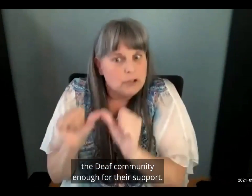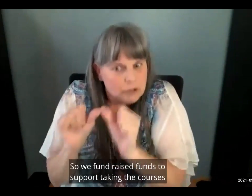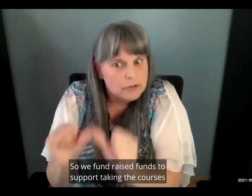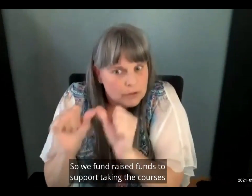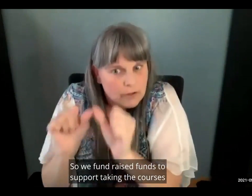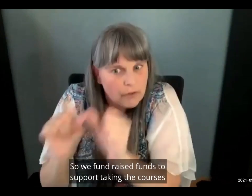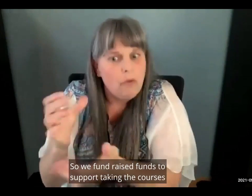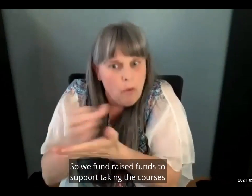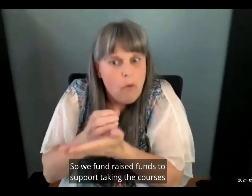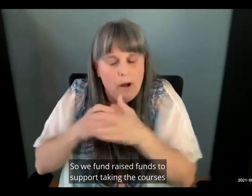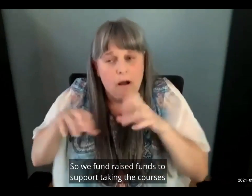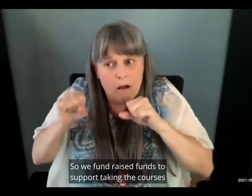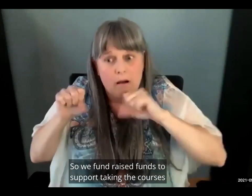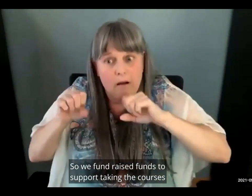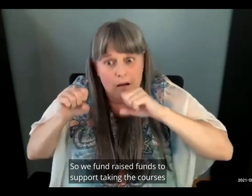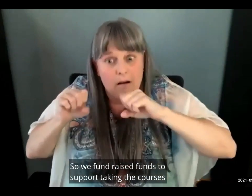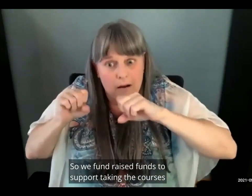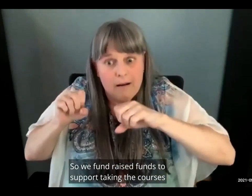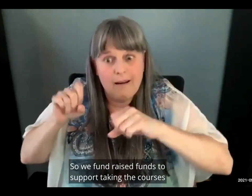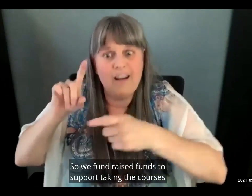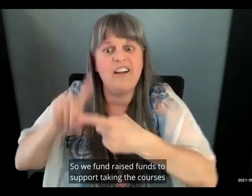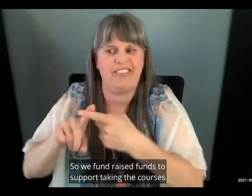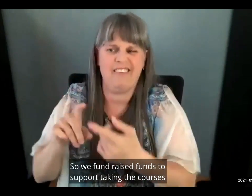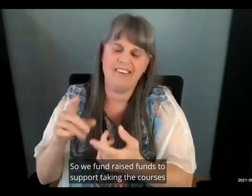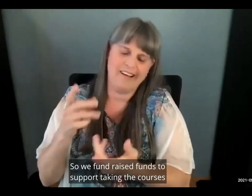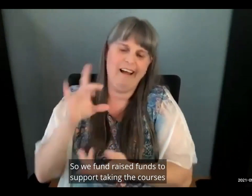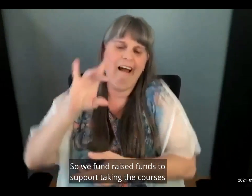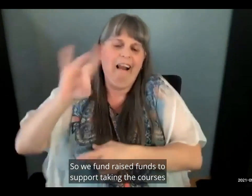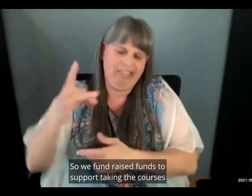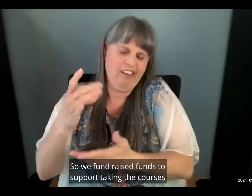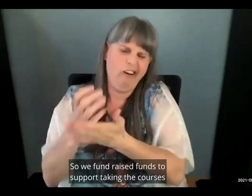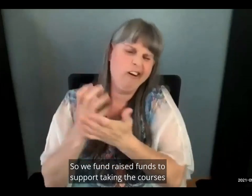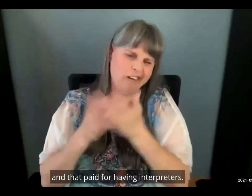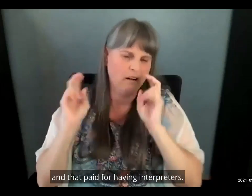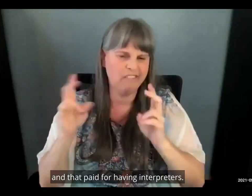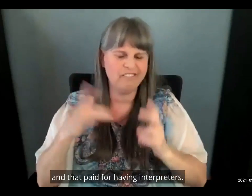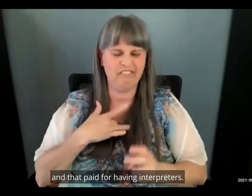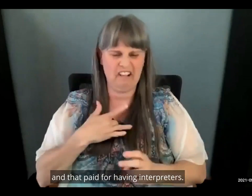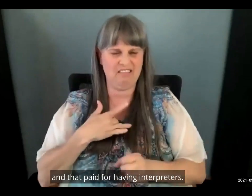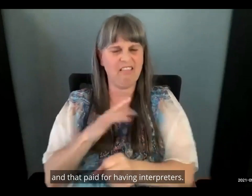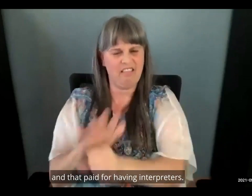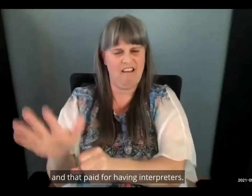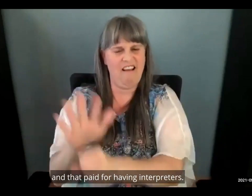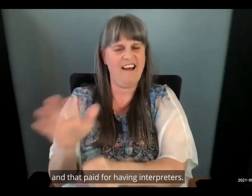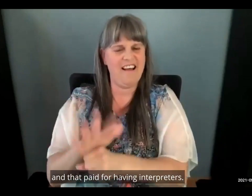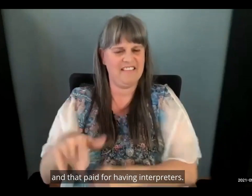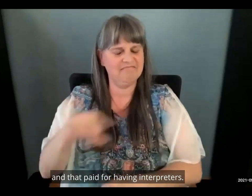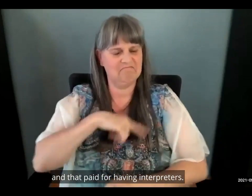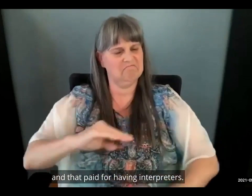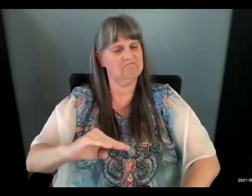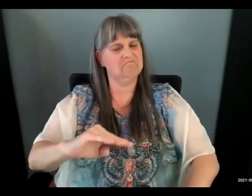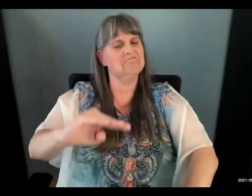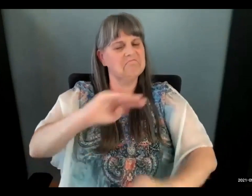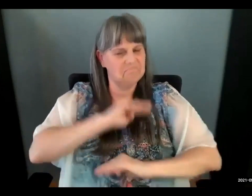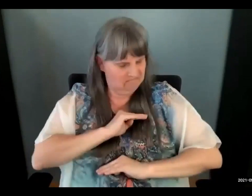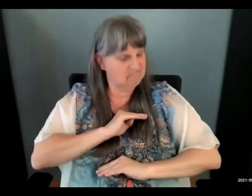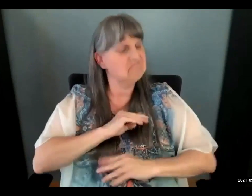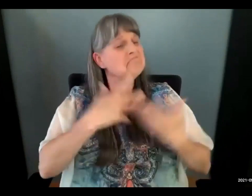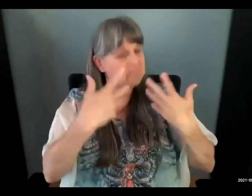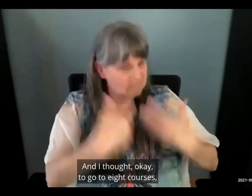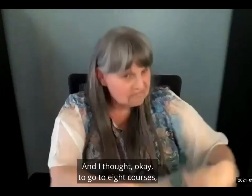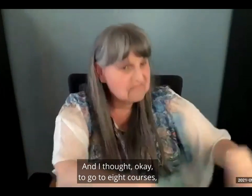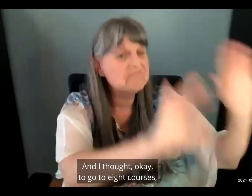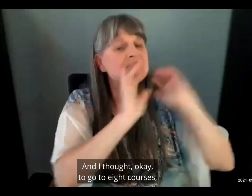support. So we fundraised funds to support taking the courses, and that paid for having interpreters. You